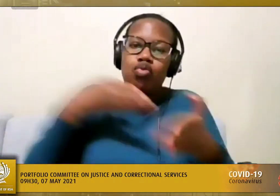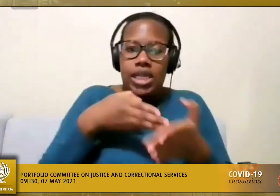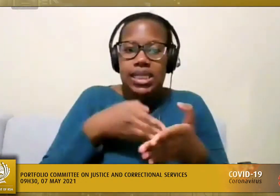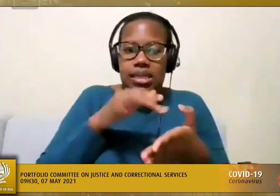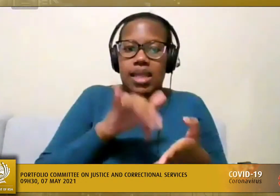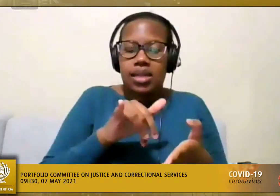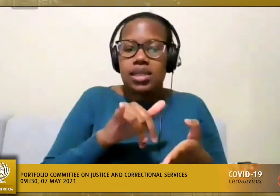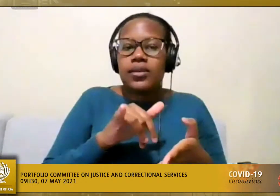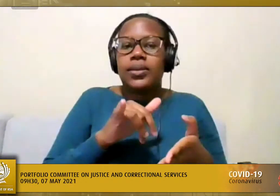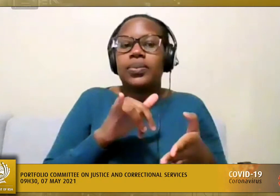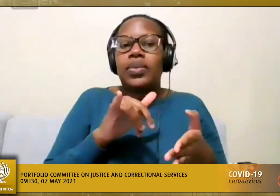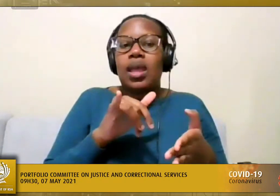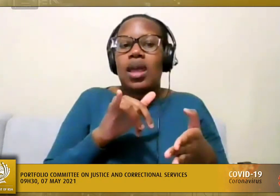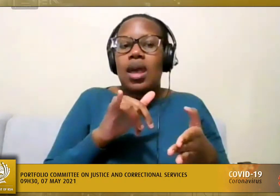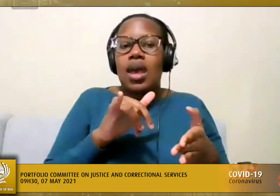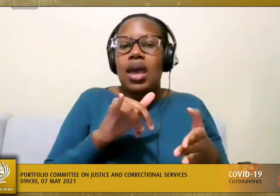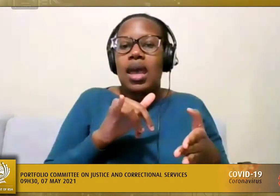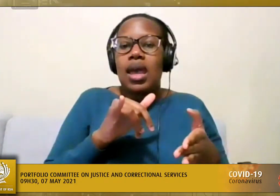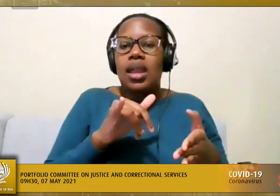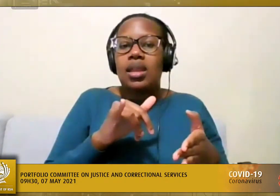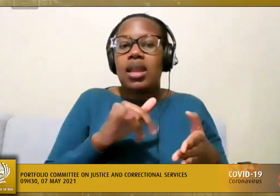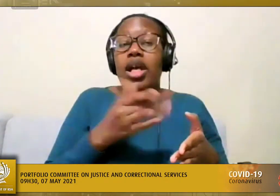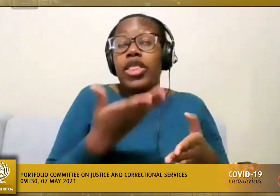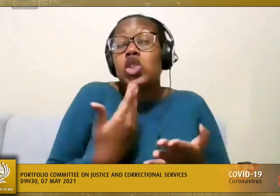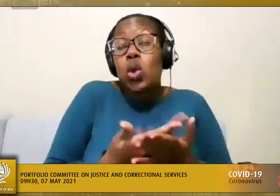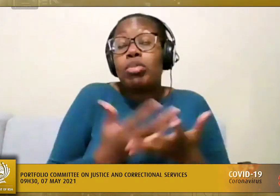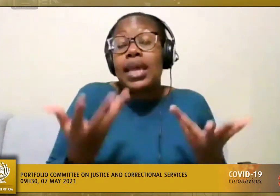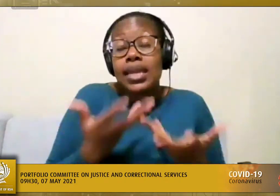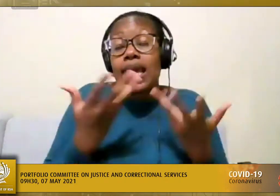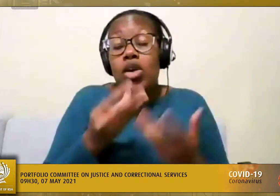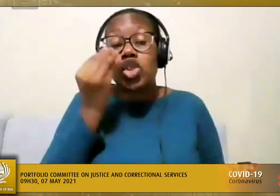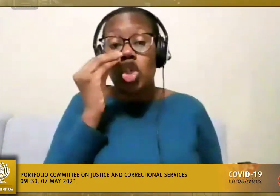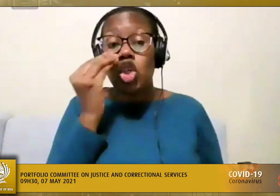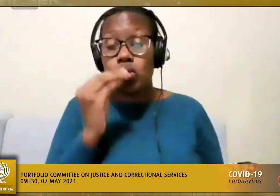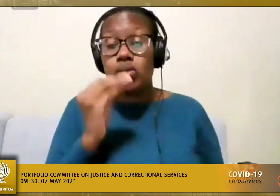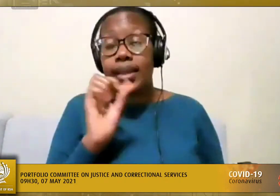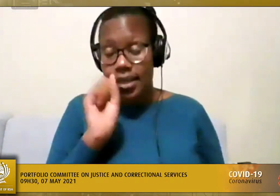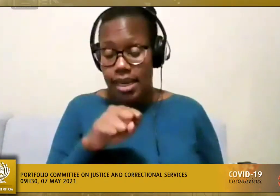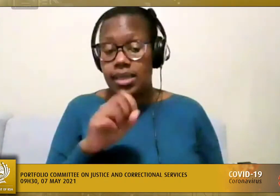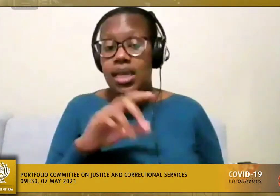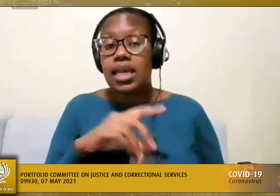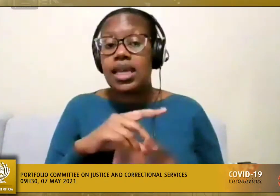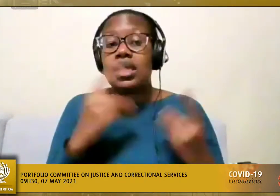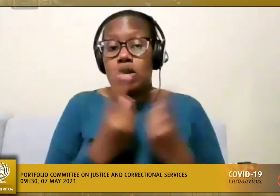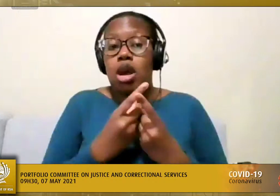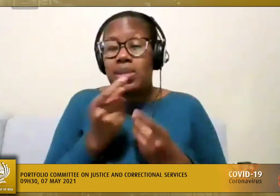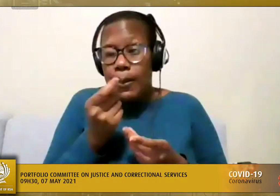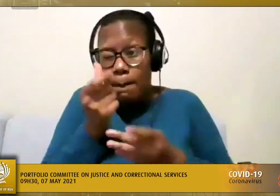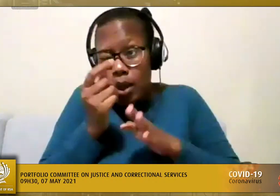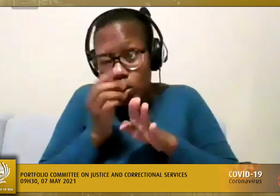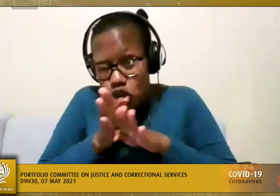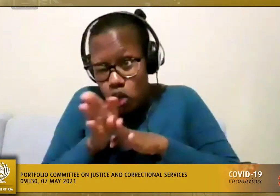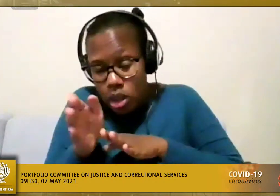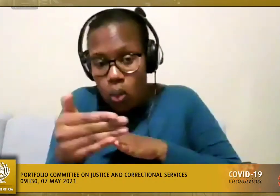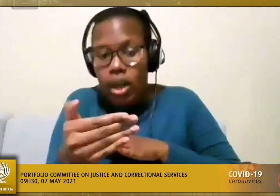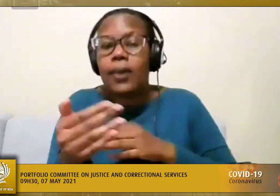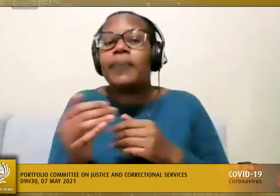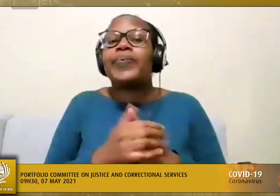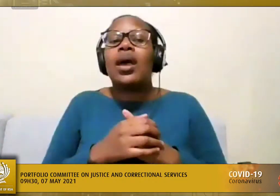be and encouraging news that indeed the department is about to turn the corner in conclusion